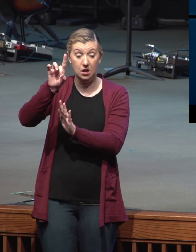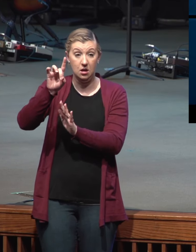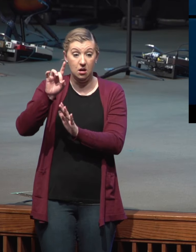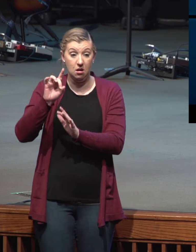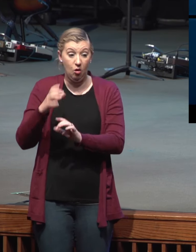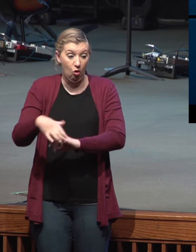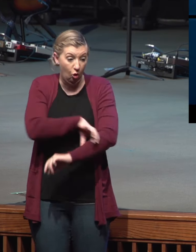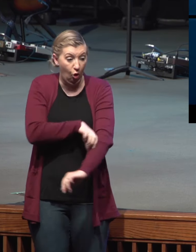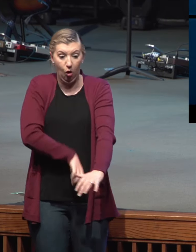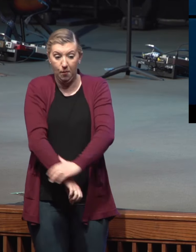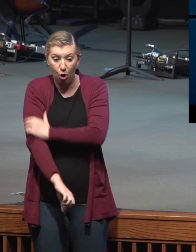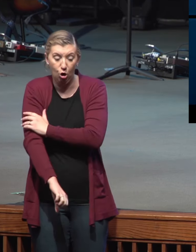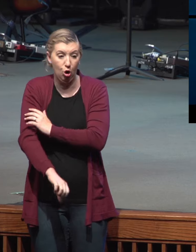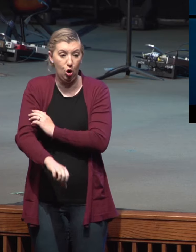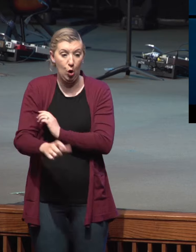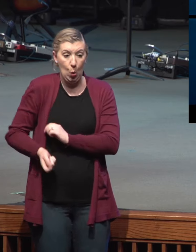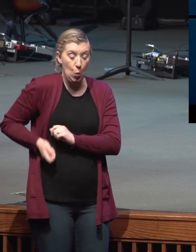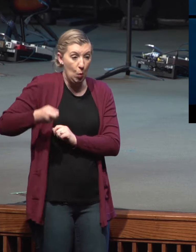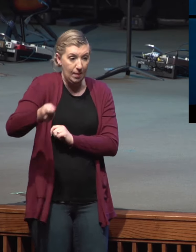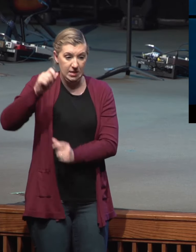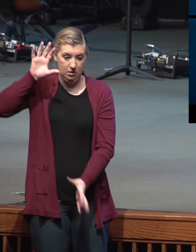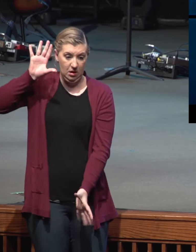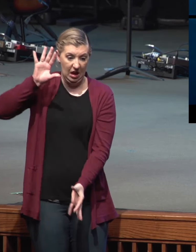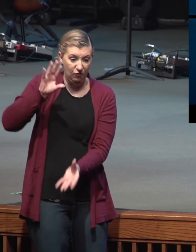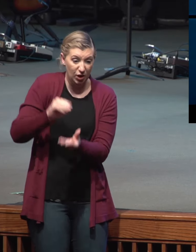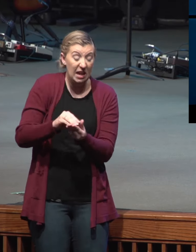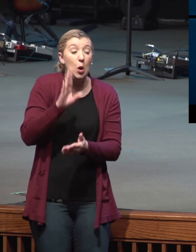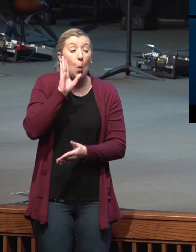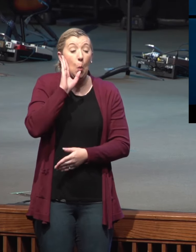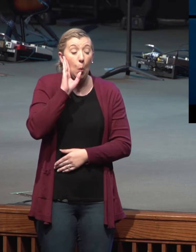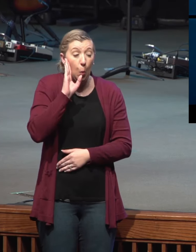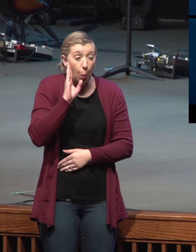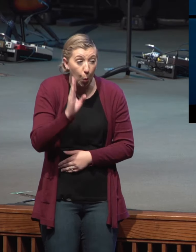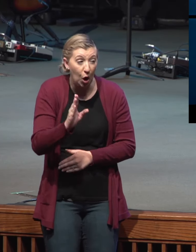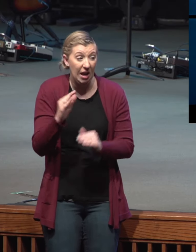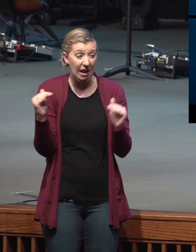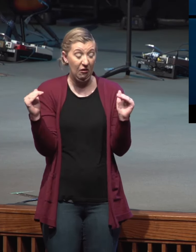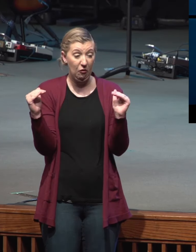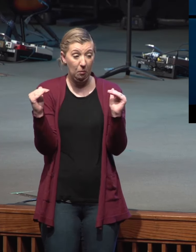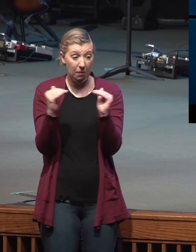armor, and his weapons would have made him